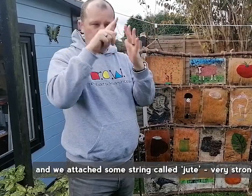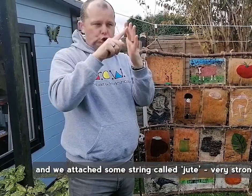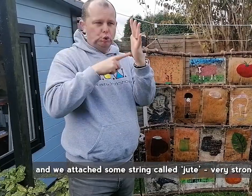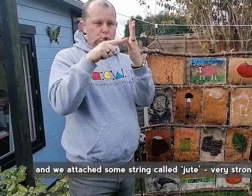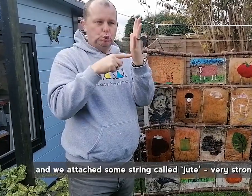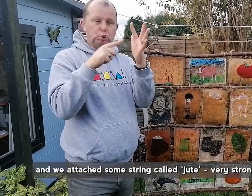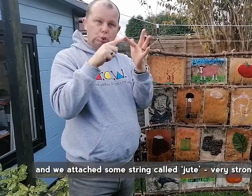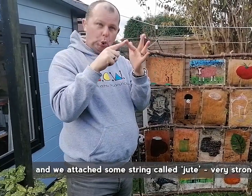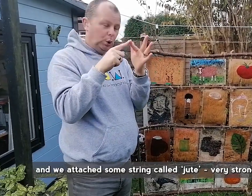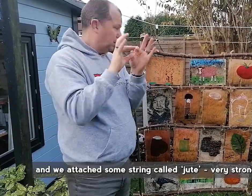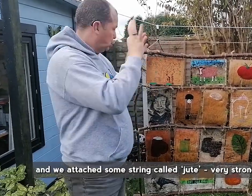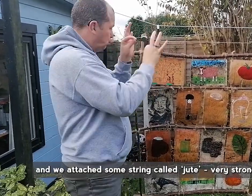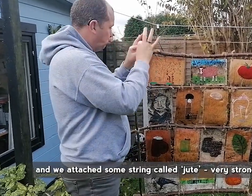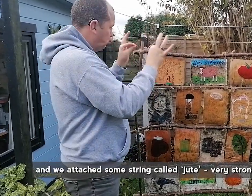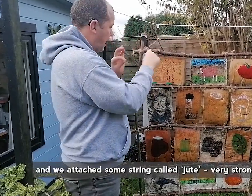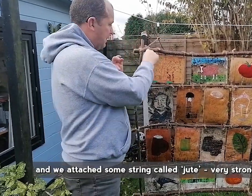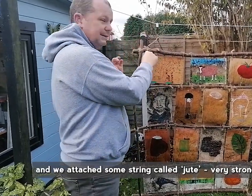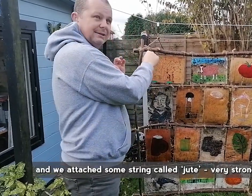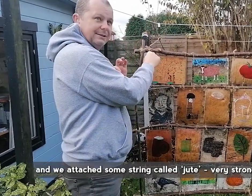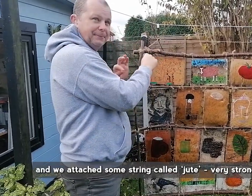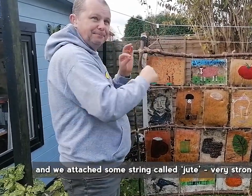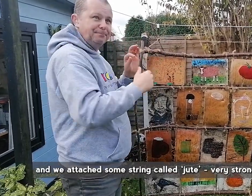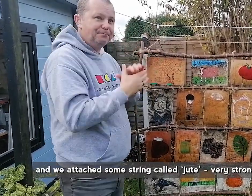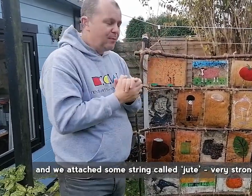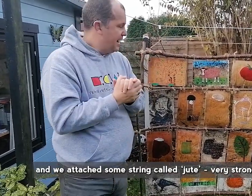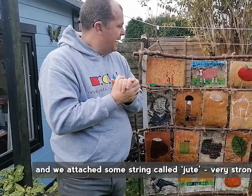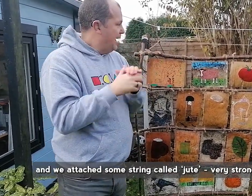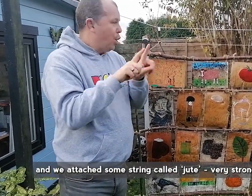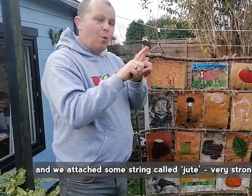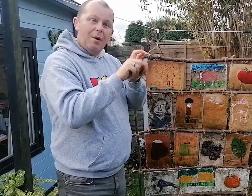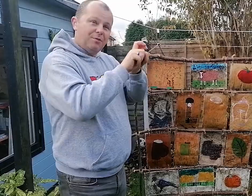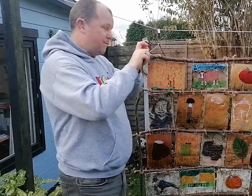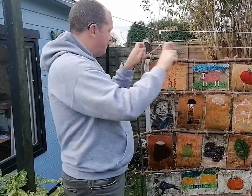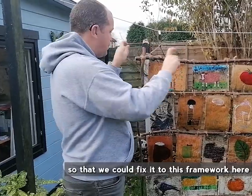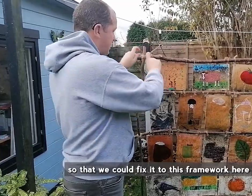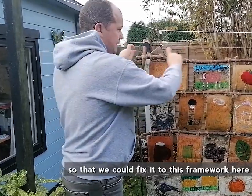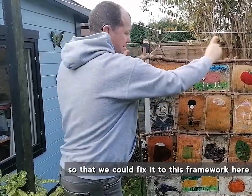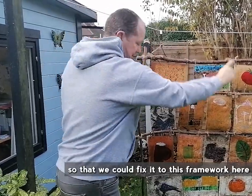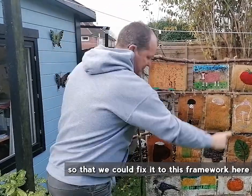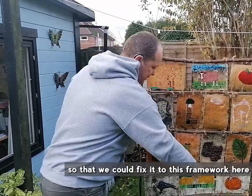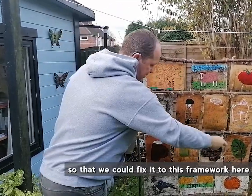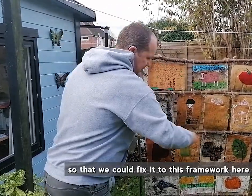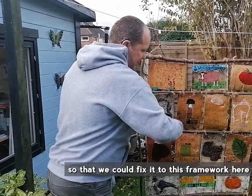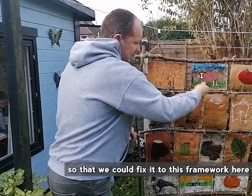and we attached some string called jute, very strong string, so that we could fix it to this framework